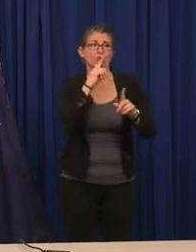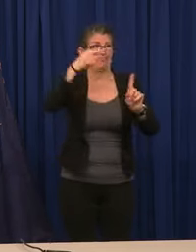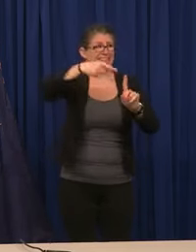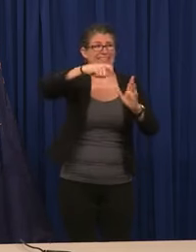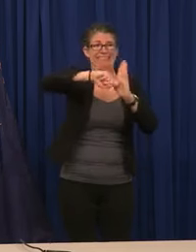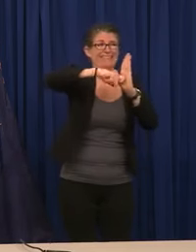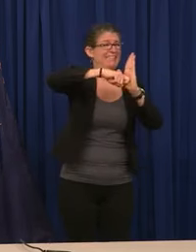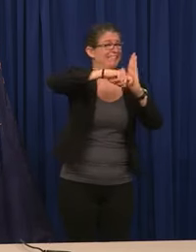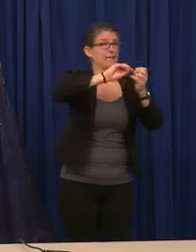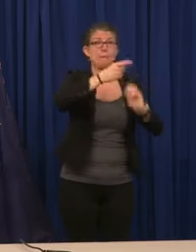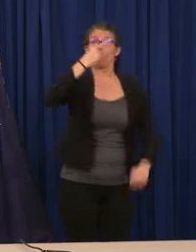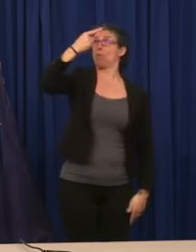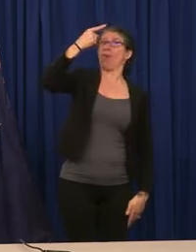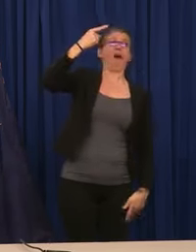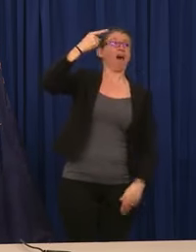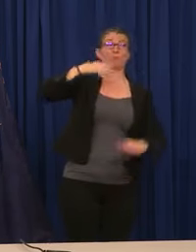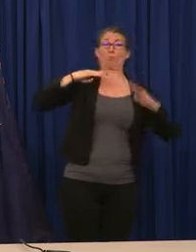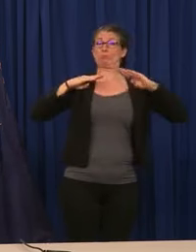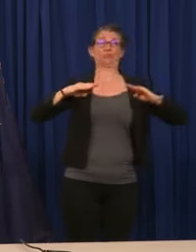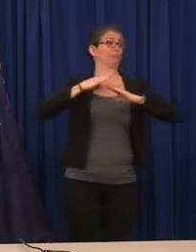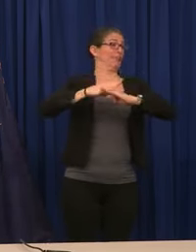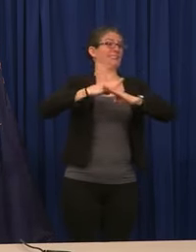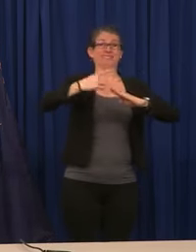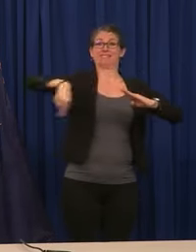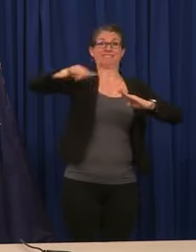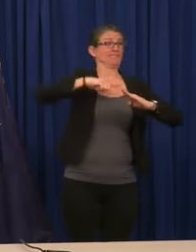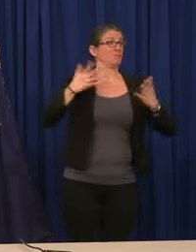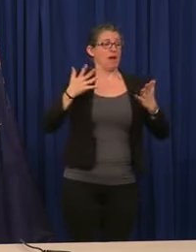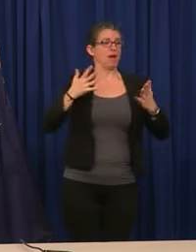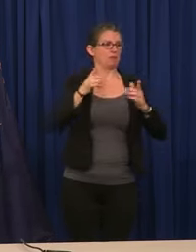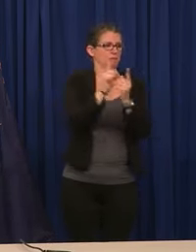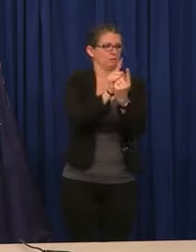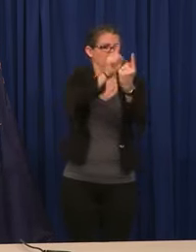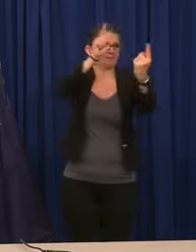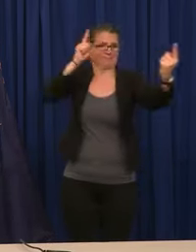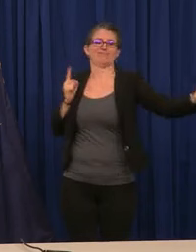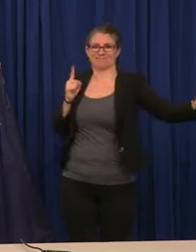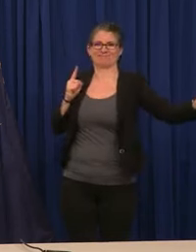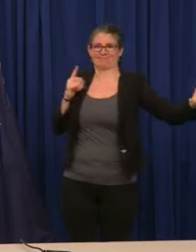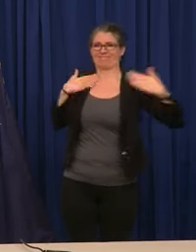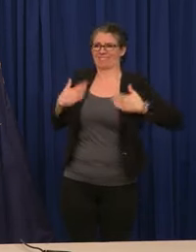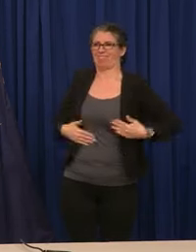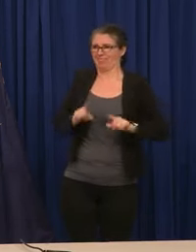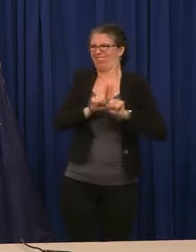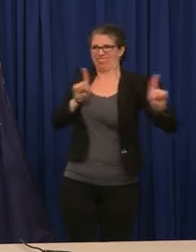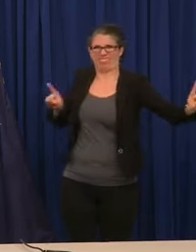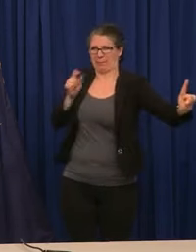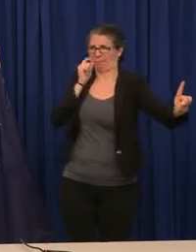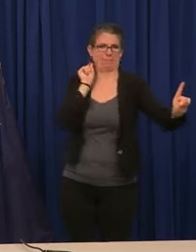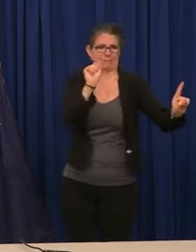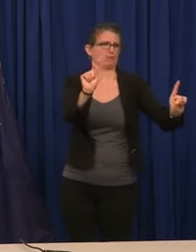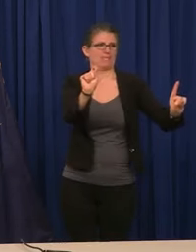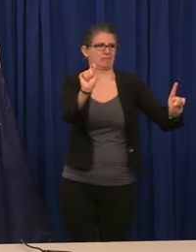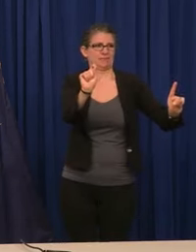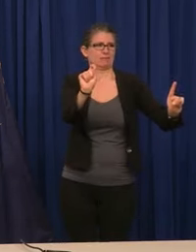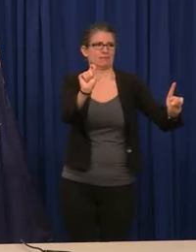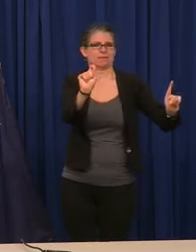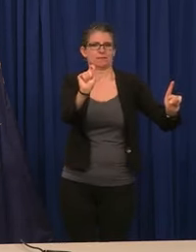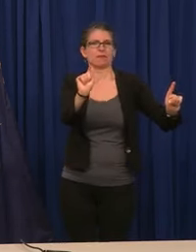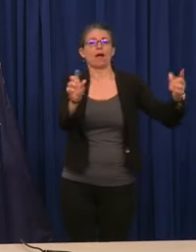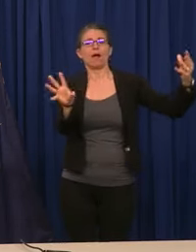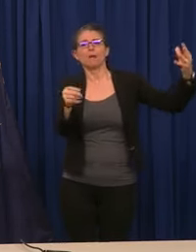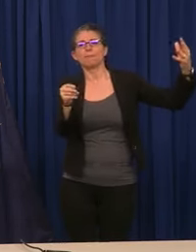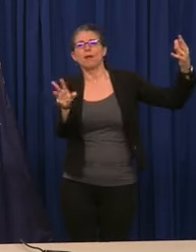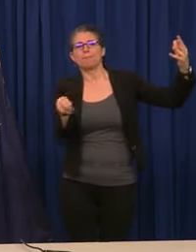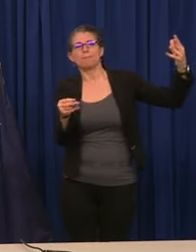that we have when it comes to dealing with COVID-19 in the absence of a chemical vaccine or a